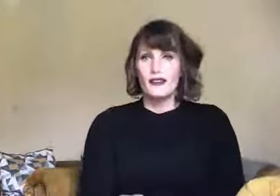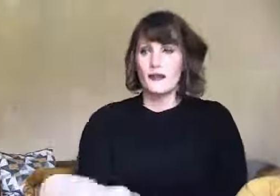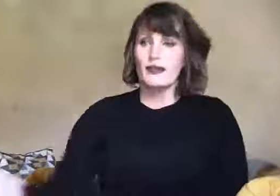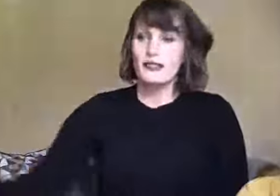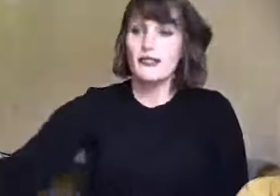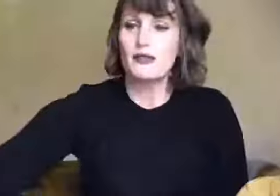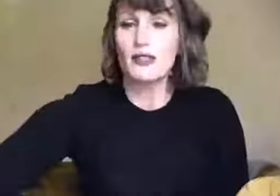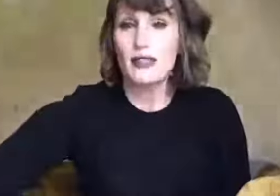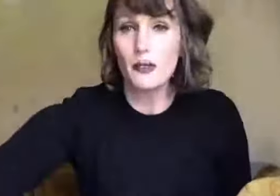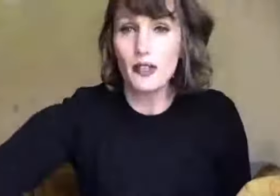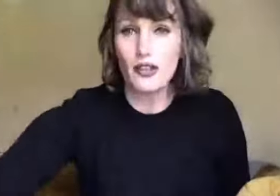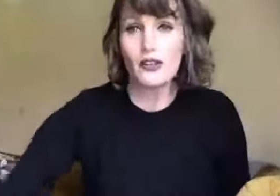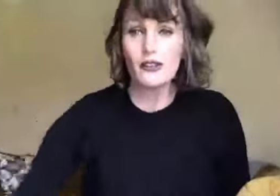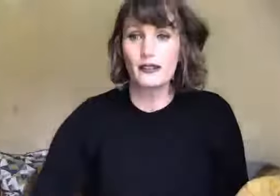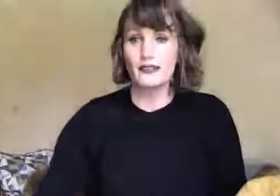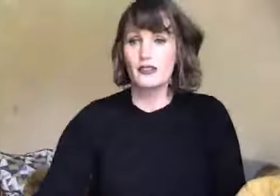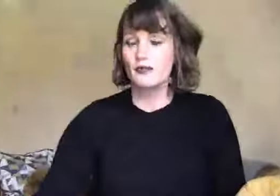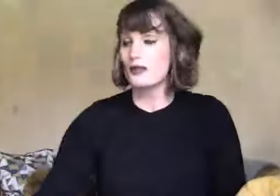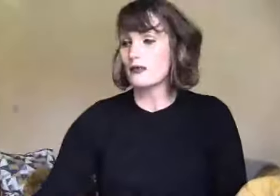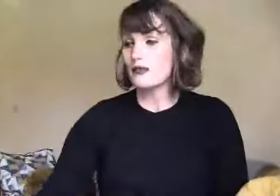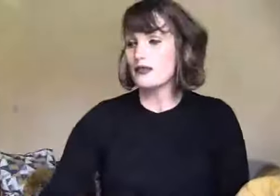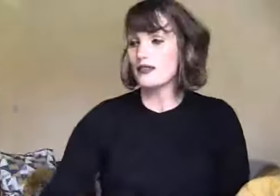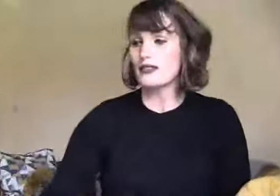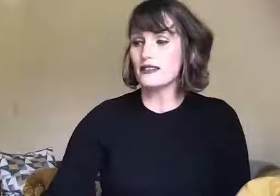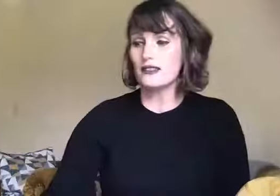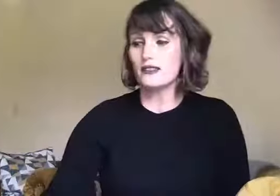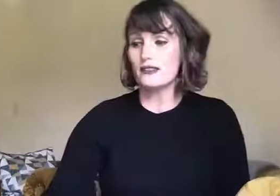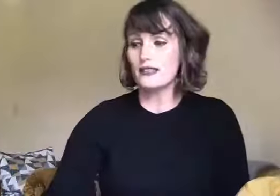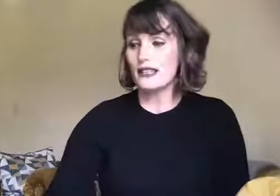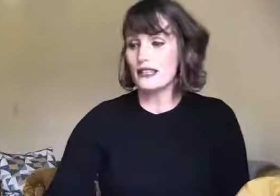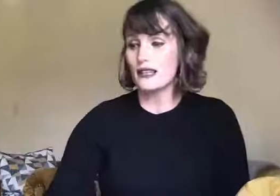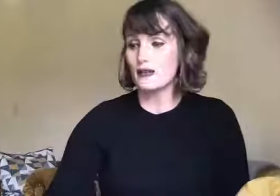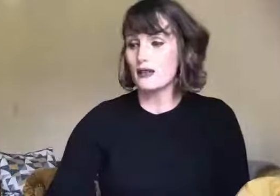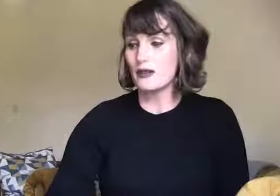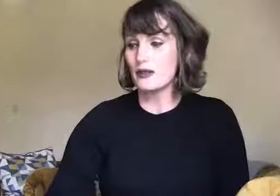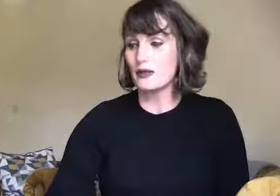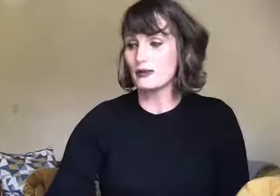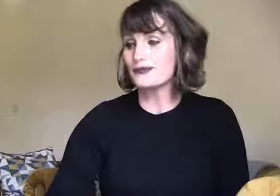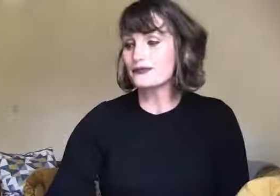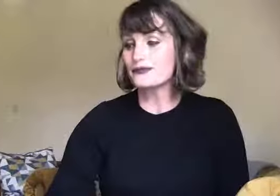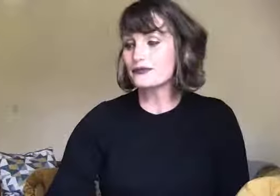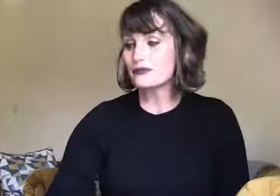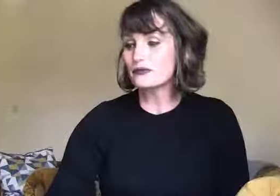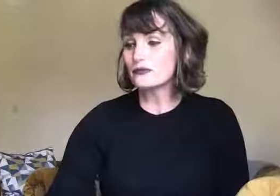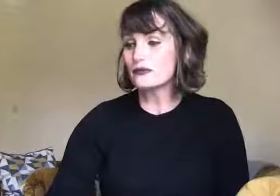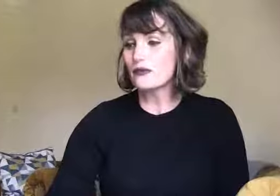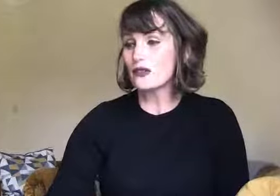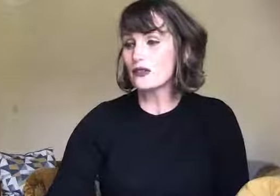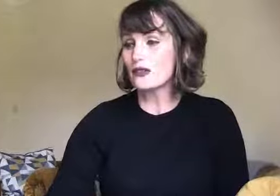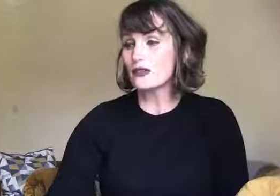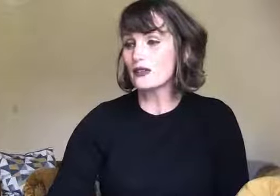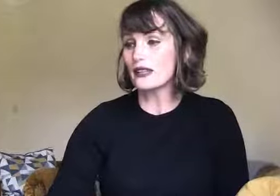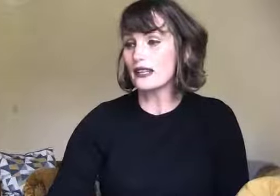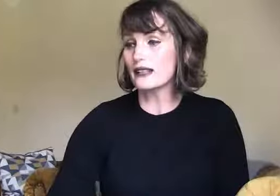am excited. I'm just going to have a quick look because on my computer I can't see how many people are joining.